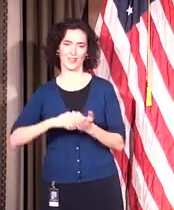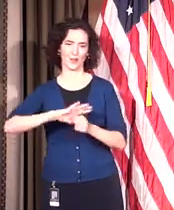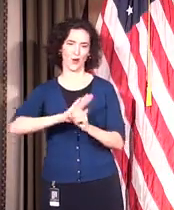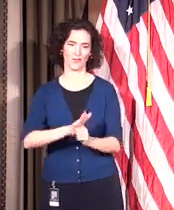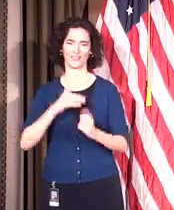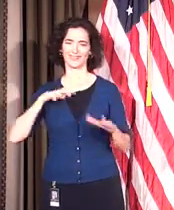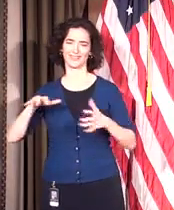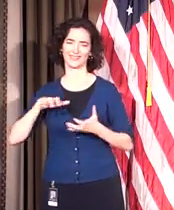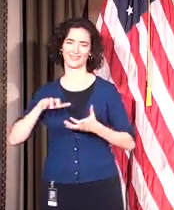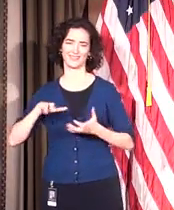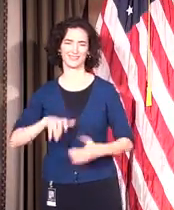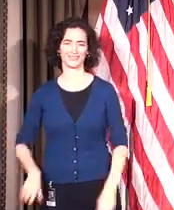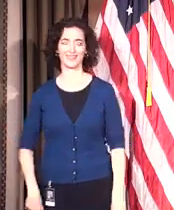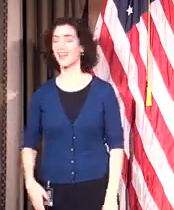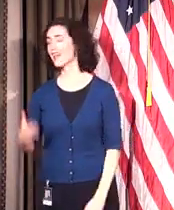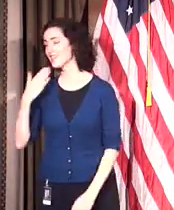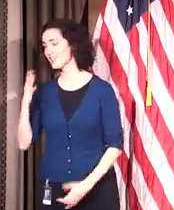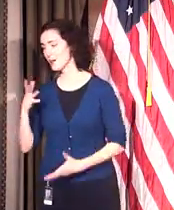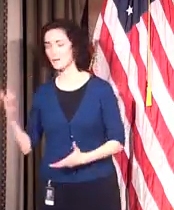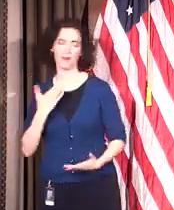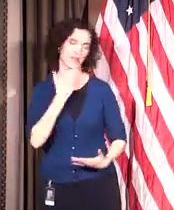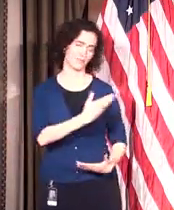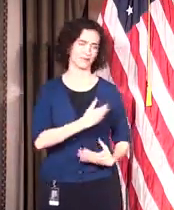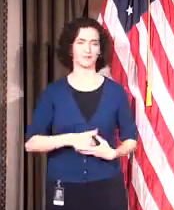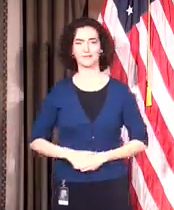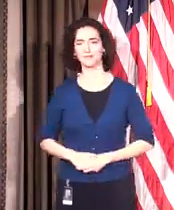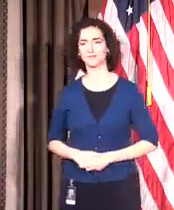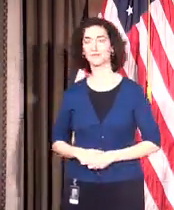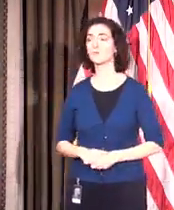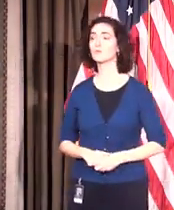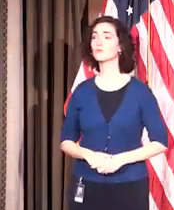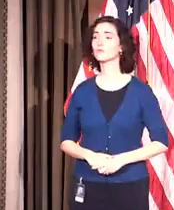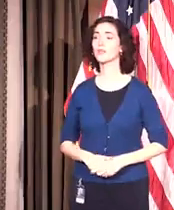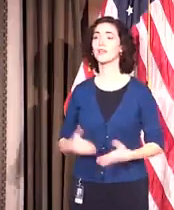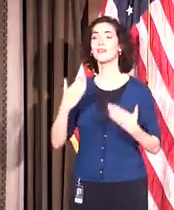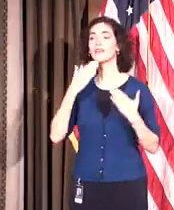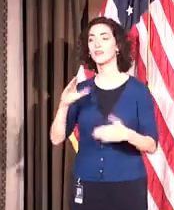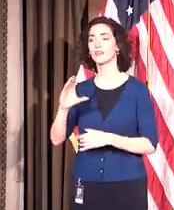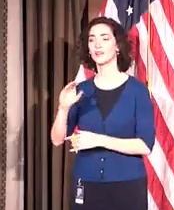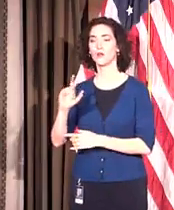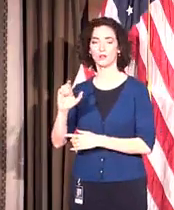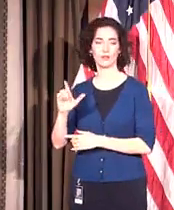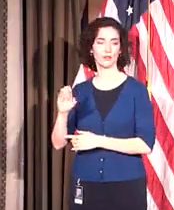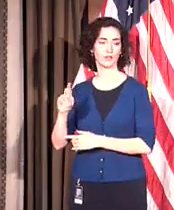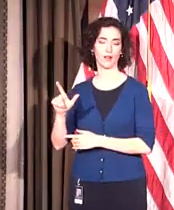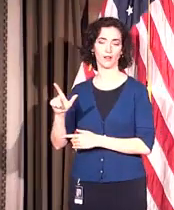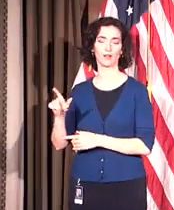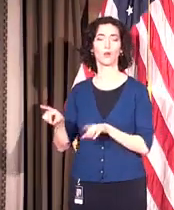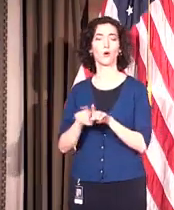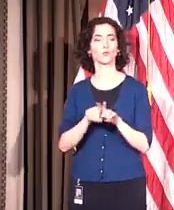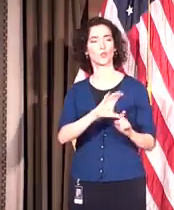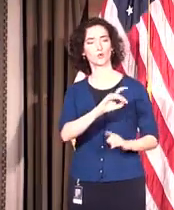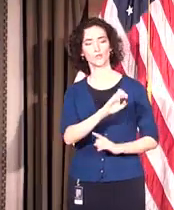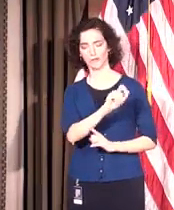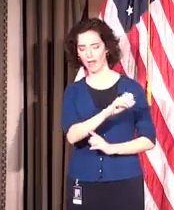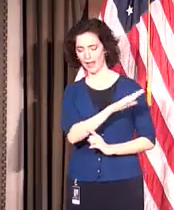they want to get straight to the COVID. Yes, sir. Thank you very Thank you, much. Governor. Thank you, Colonel, and thank you, Kristen Xavier.